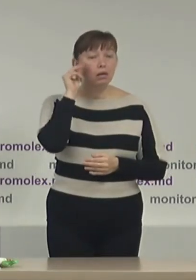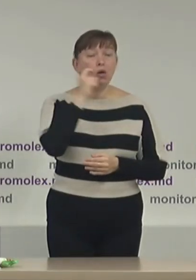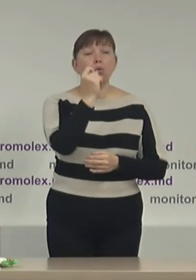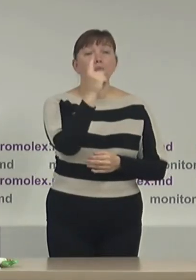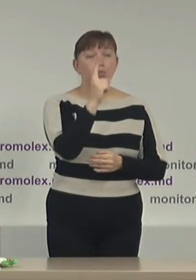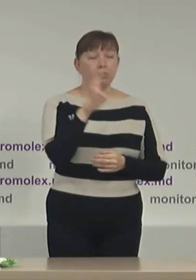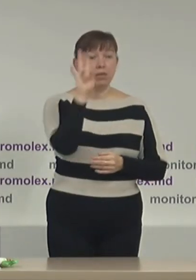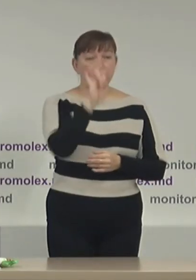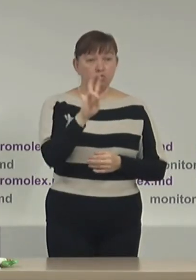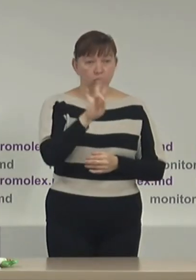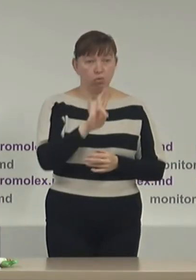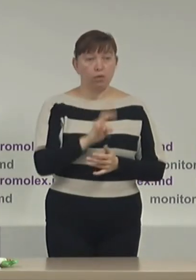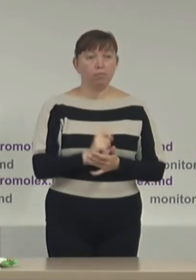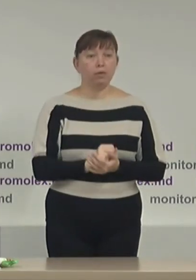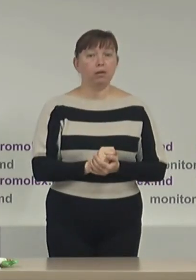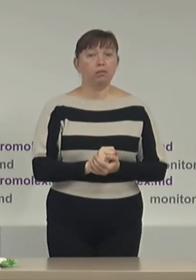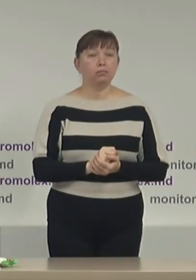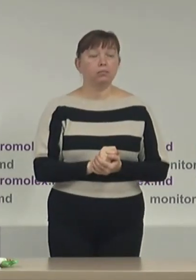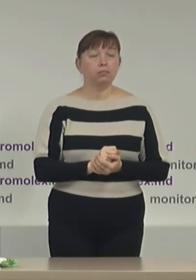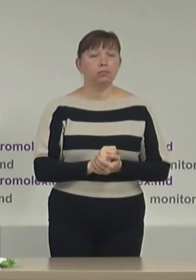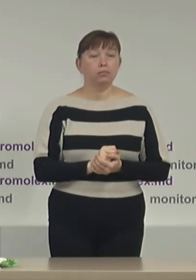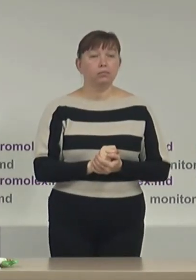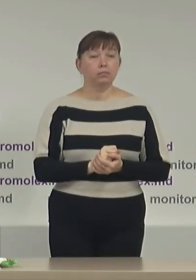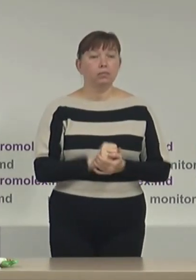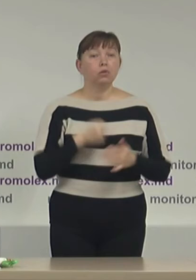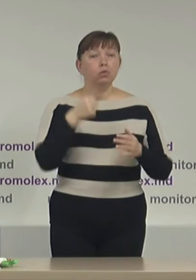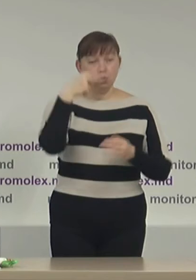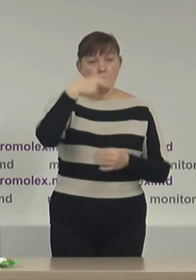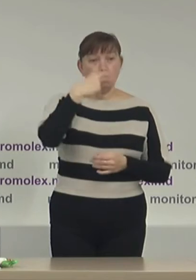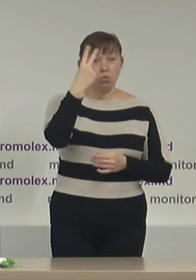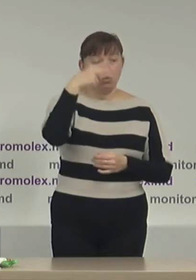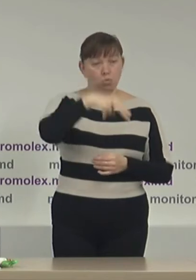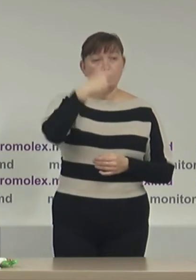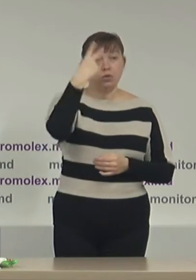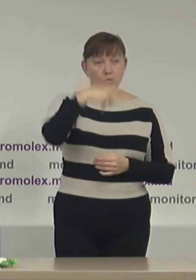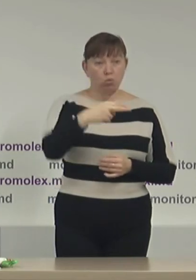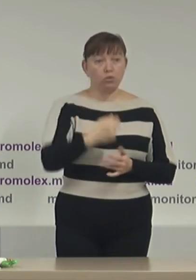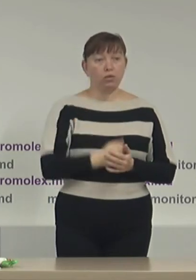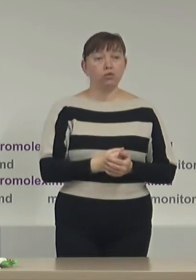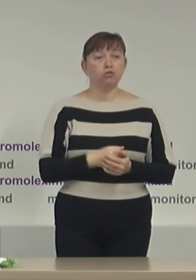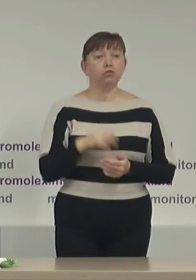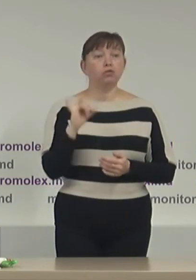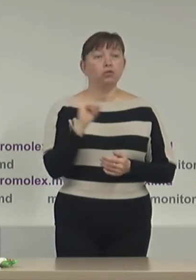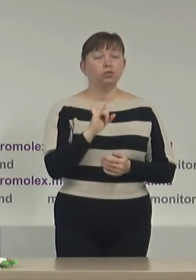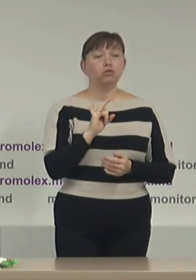before the date of 11th of November 2020.